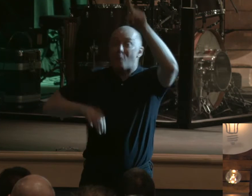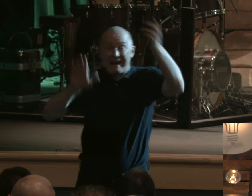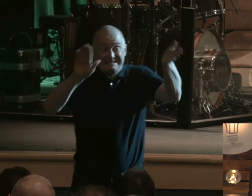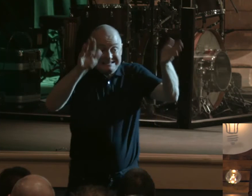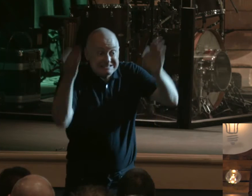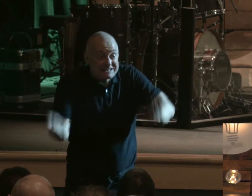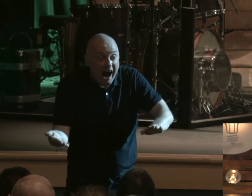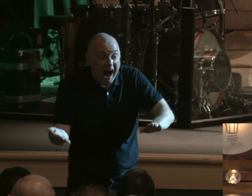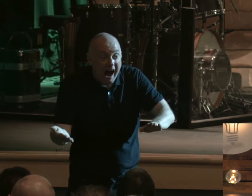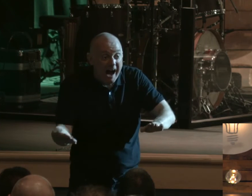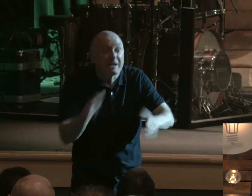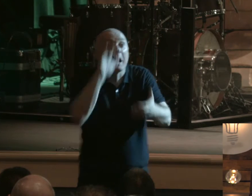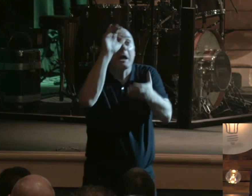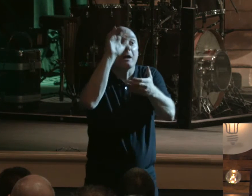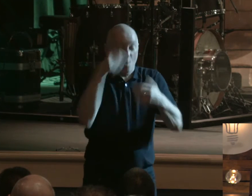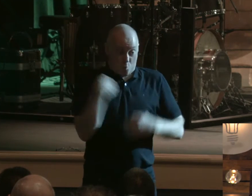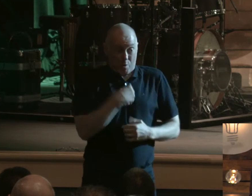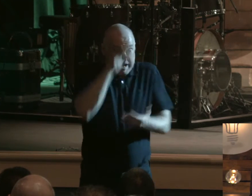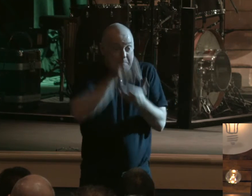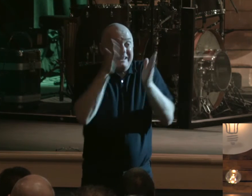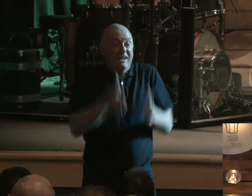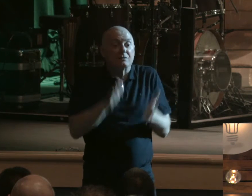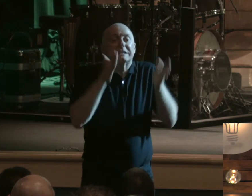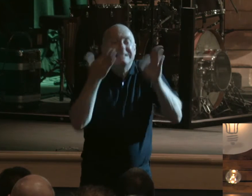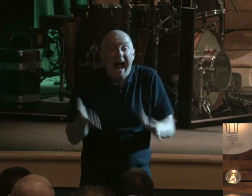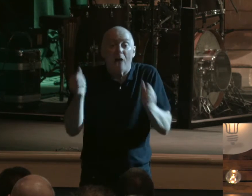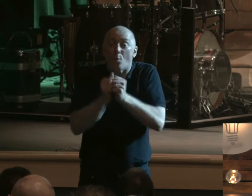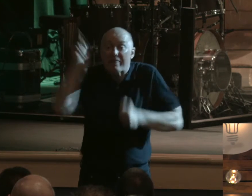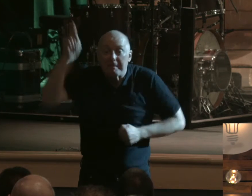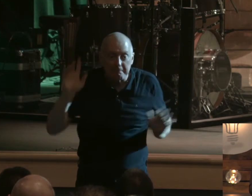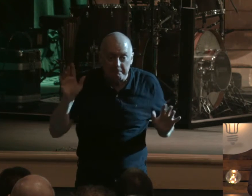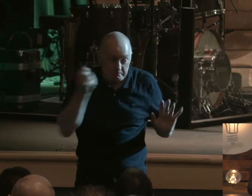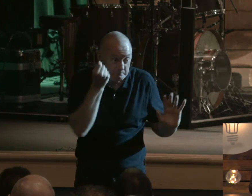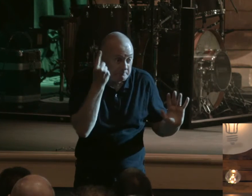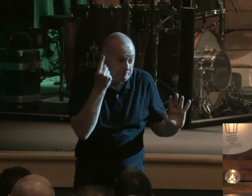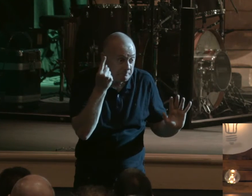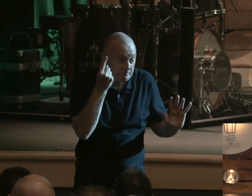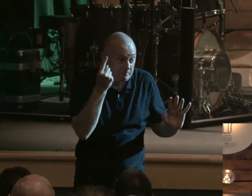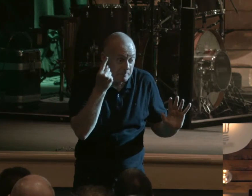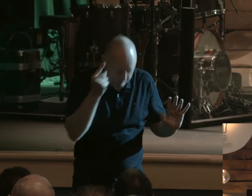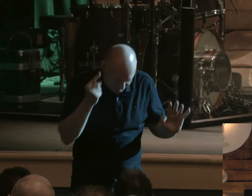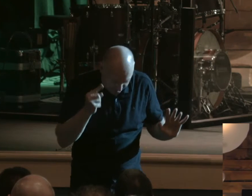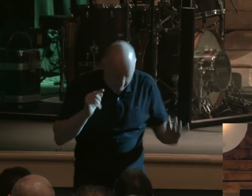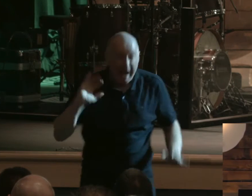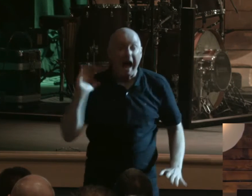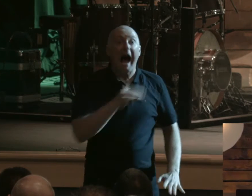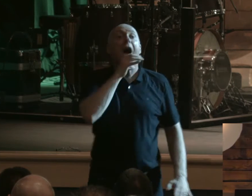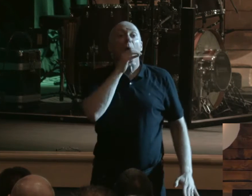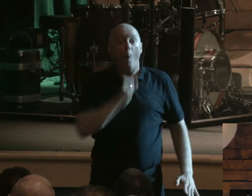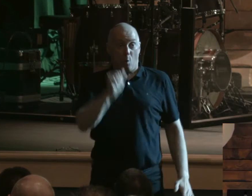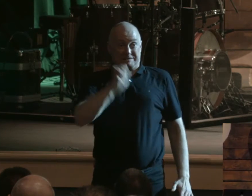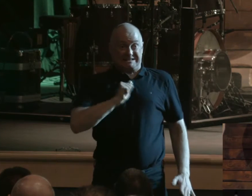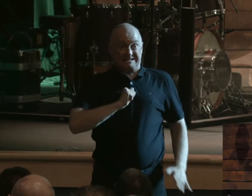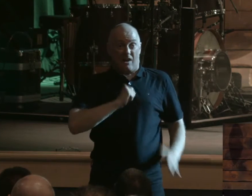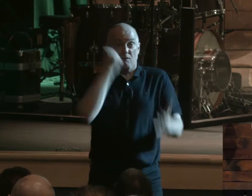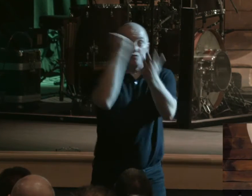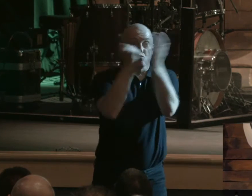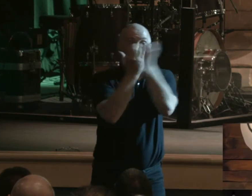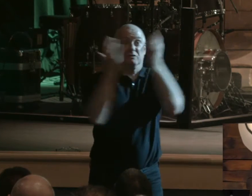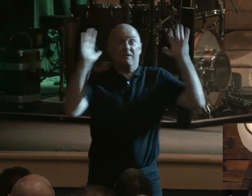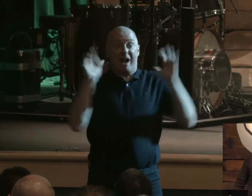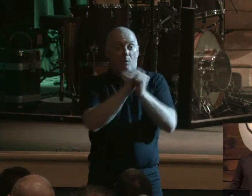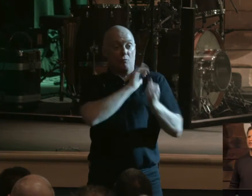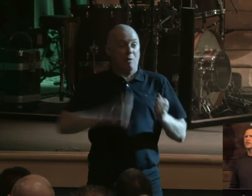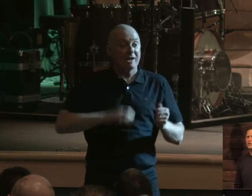died, believers, we died with him. Our old self was crucified with